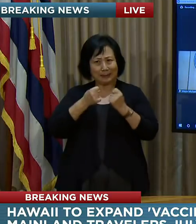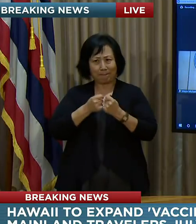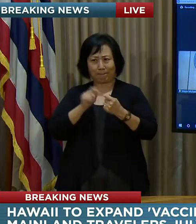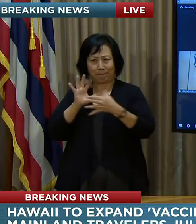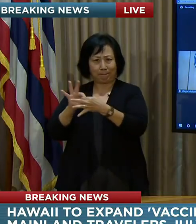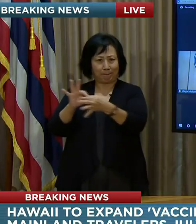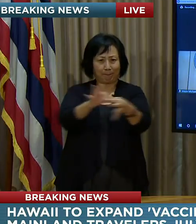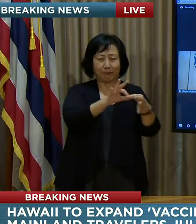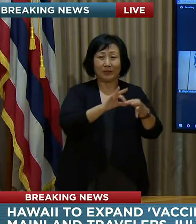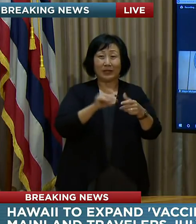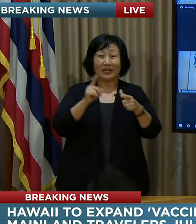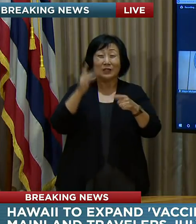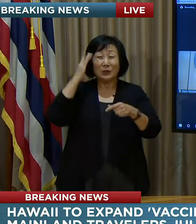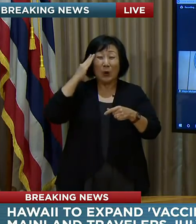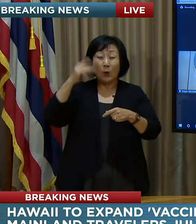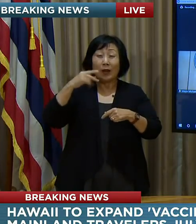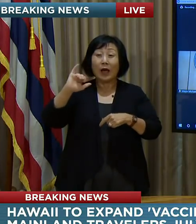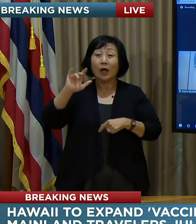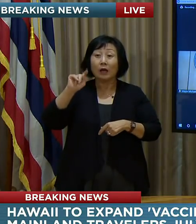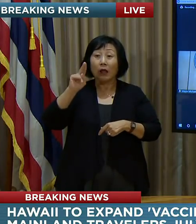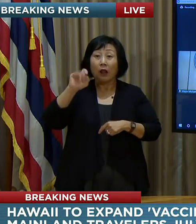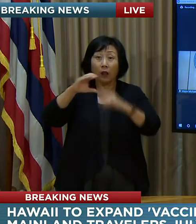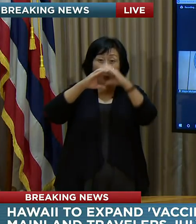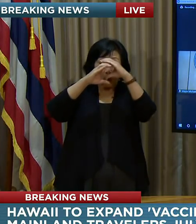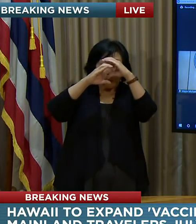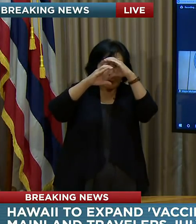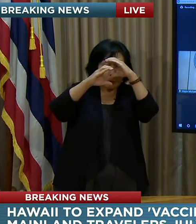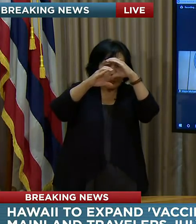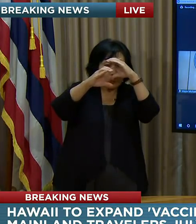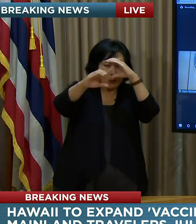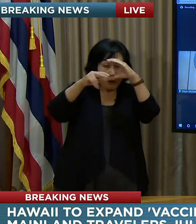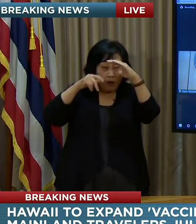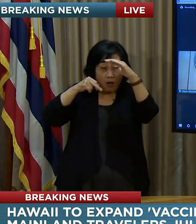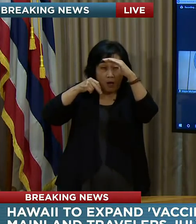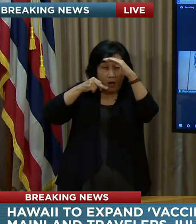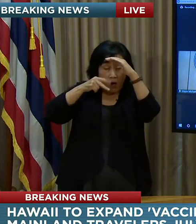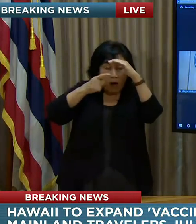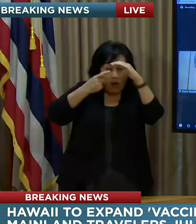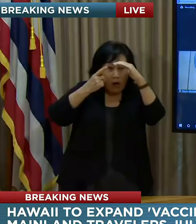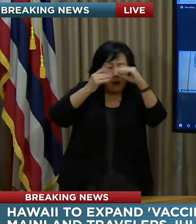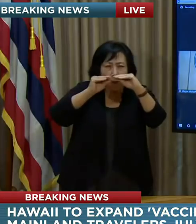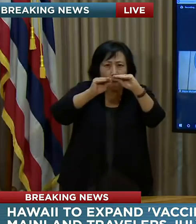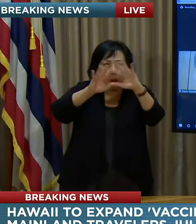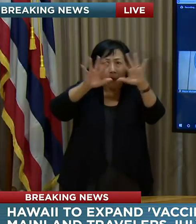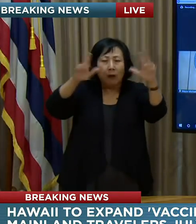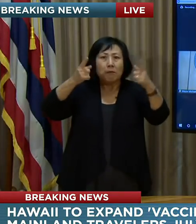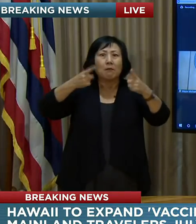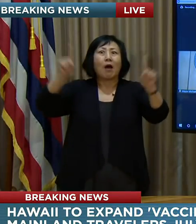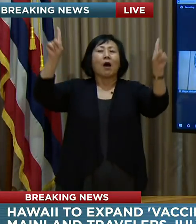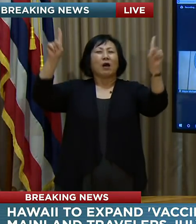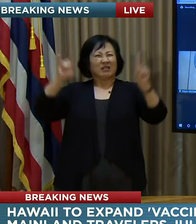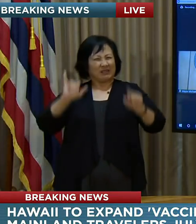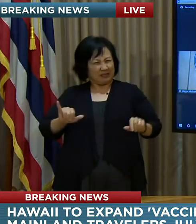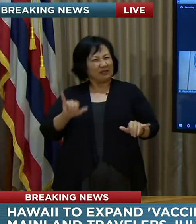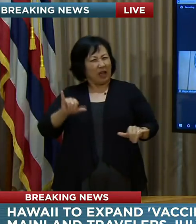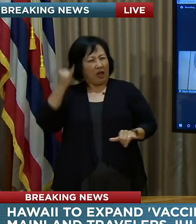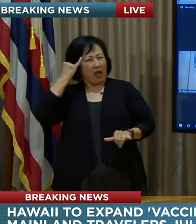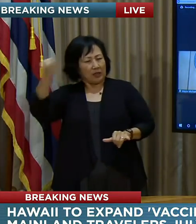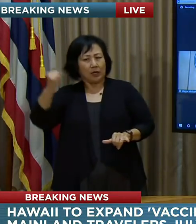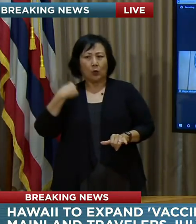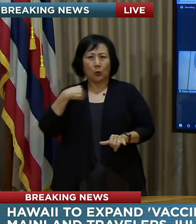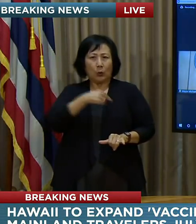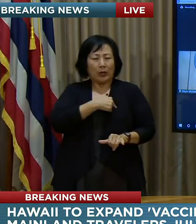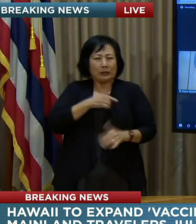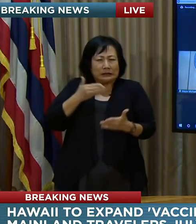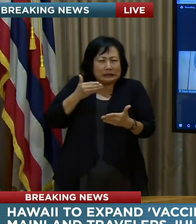the end of the tunnel. We see the light. We're at the home stretch. We're there now. Let's all work together. Let's unite.